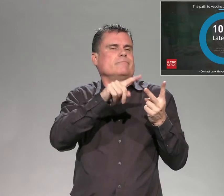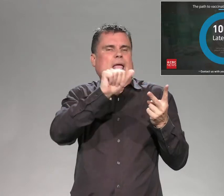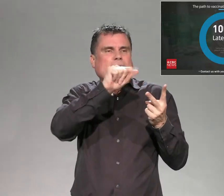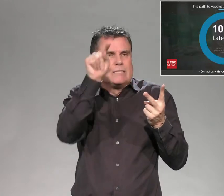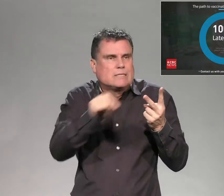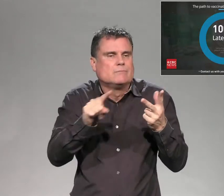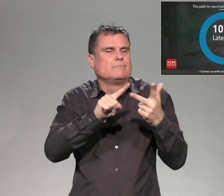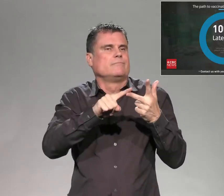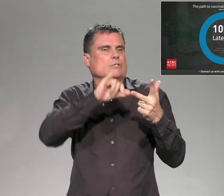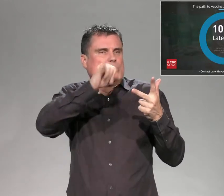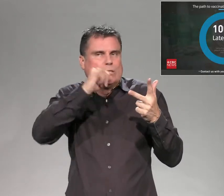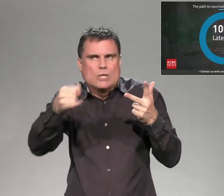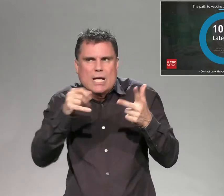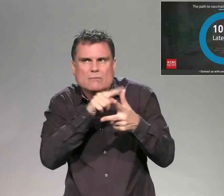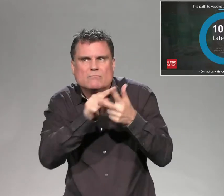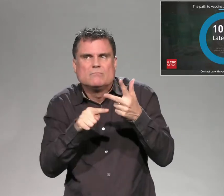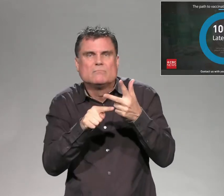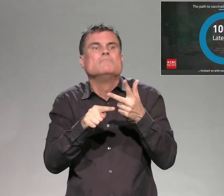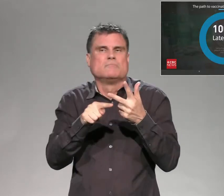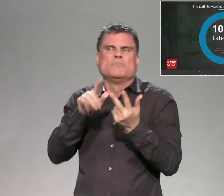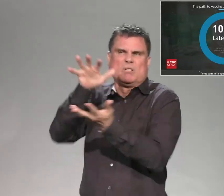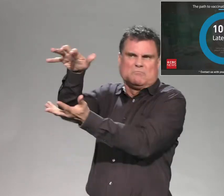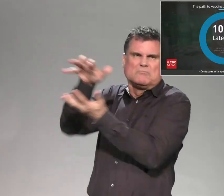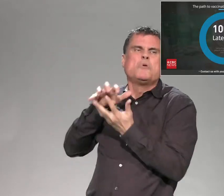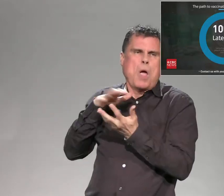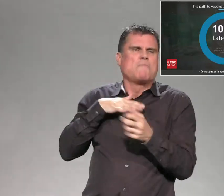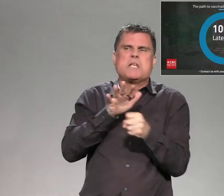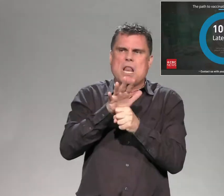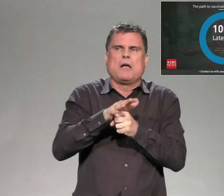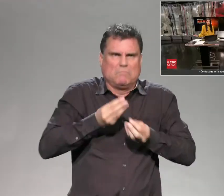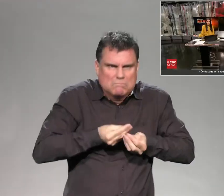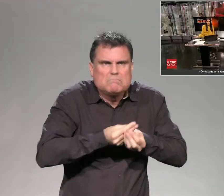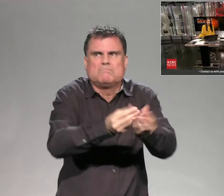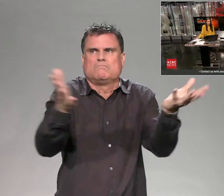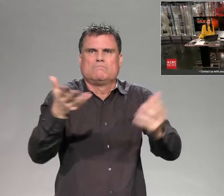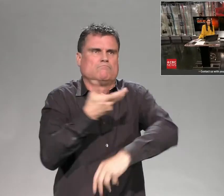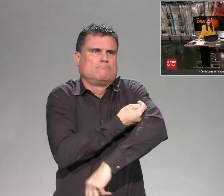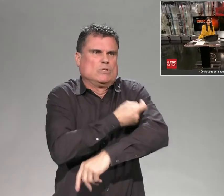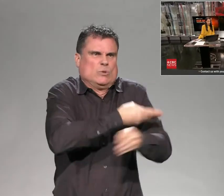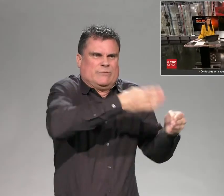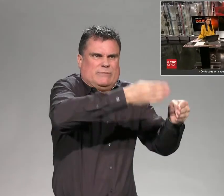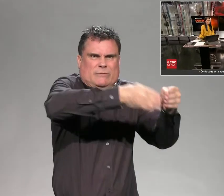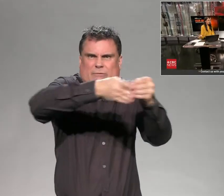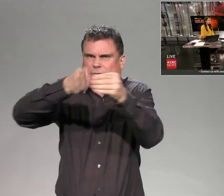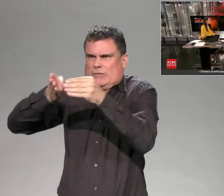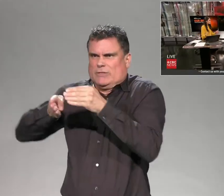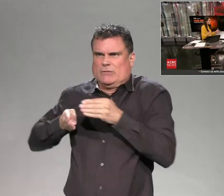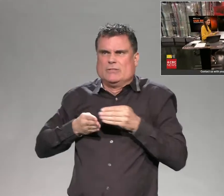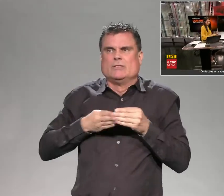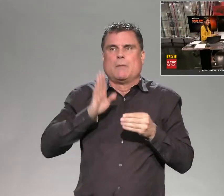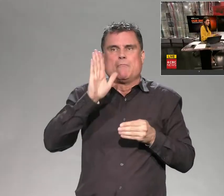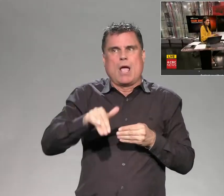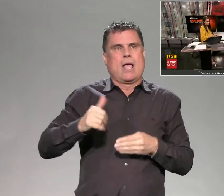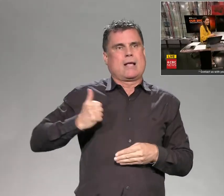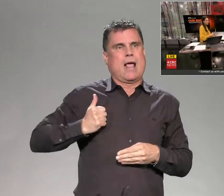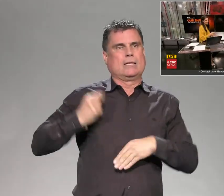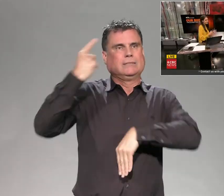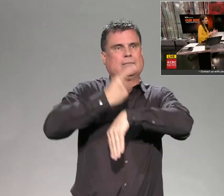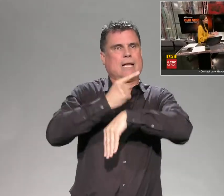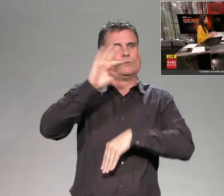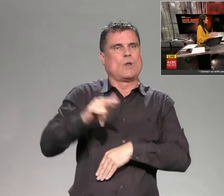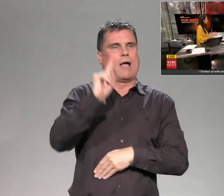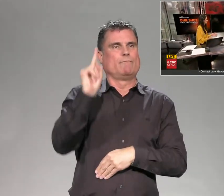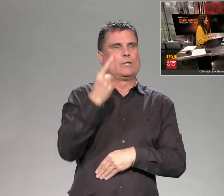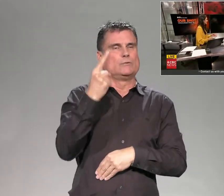to get the rest of the province in a vaccine clinic by Canada Day. So with all of that in mind, Professor Nagarajan, when it